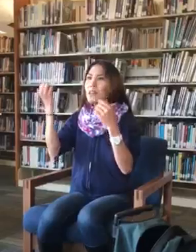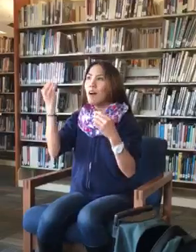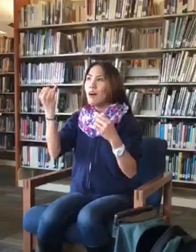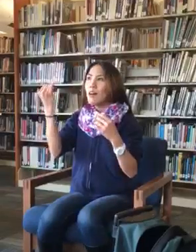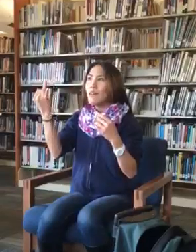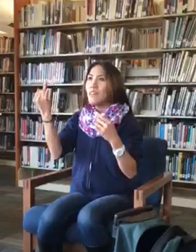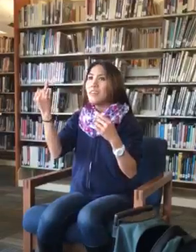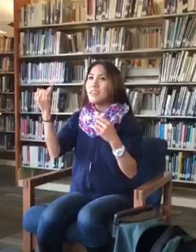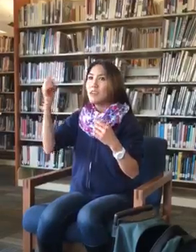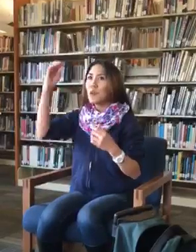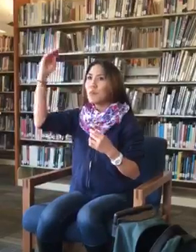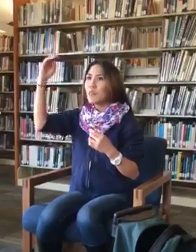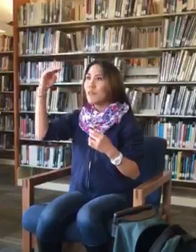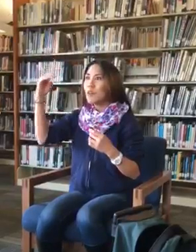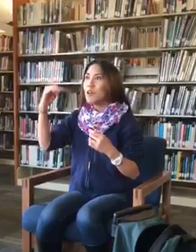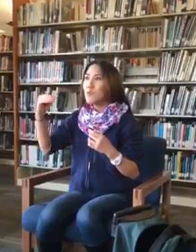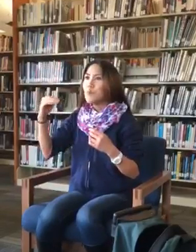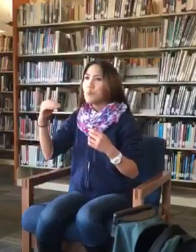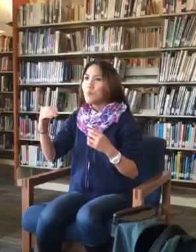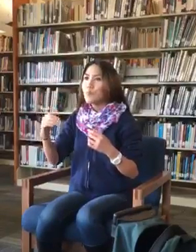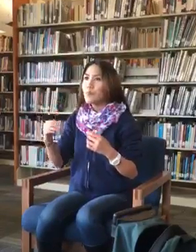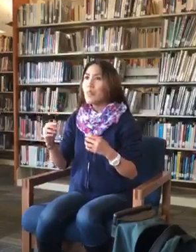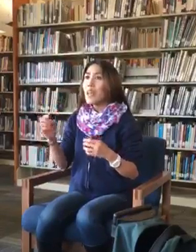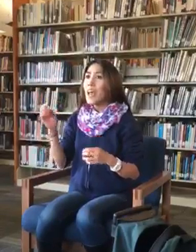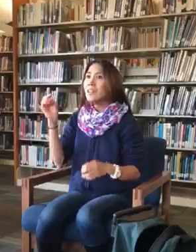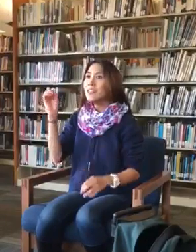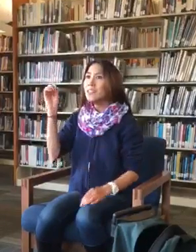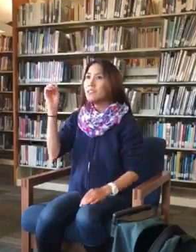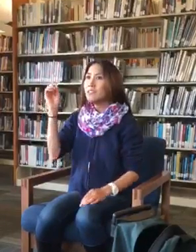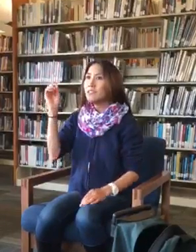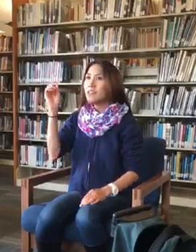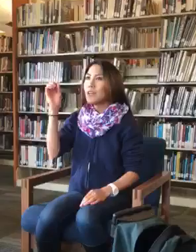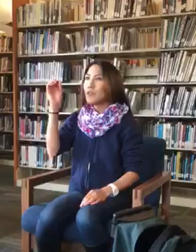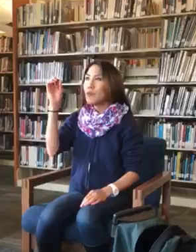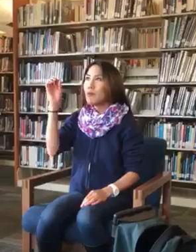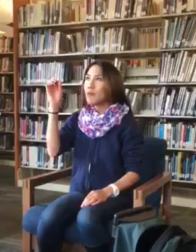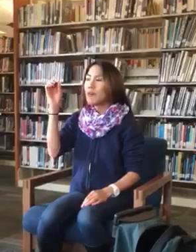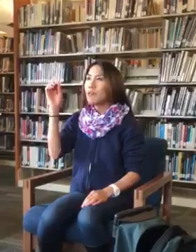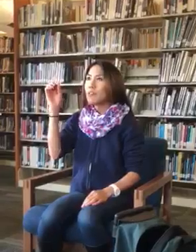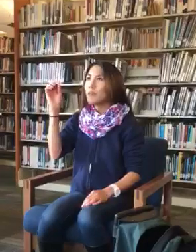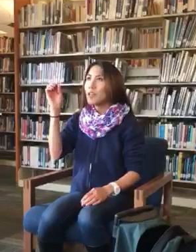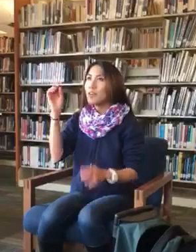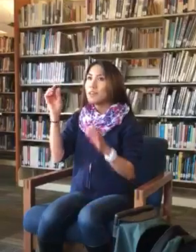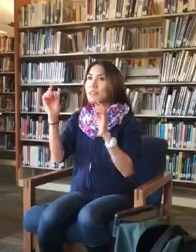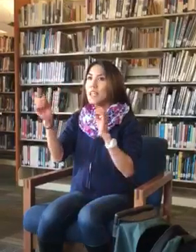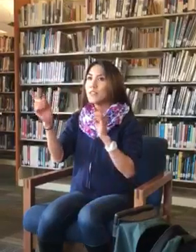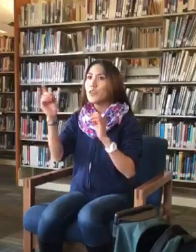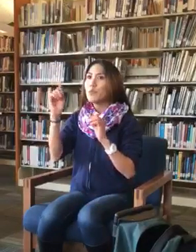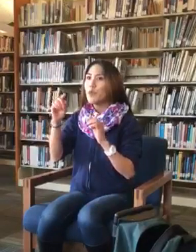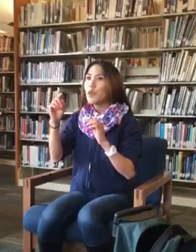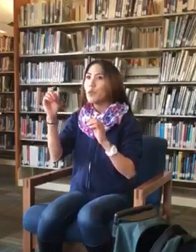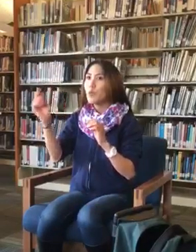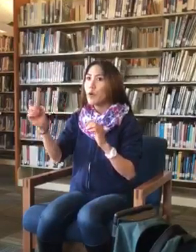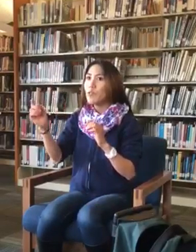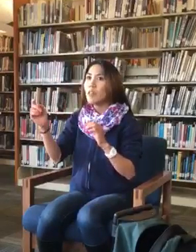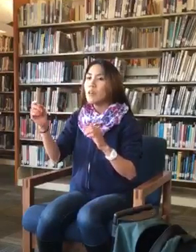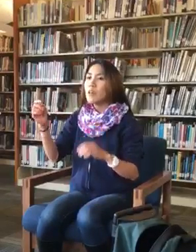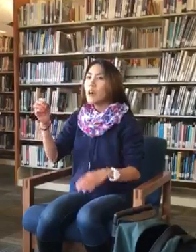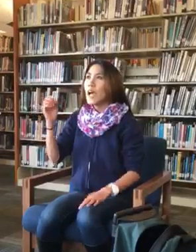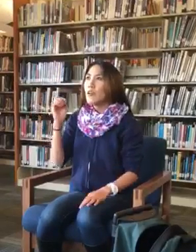awe heaven, to remember the order, and to remember whether it's a sensory, motor, or both. I